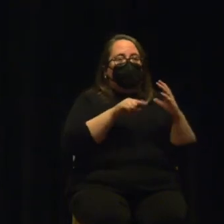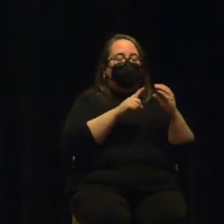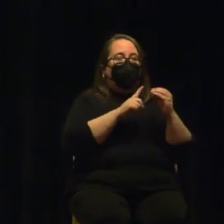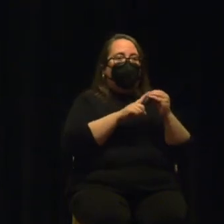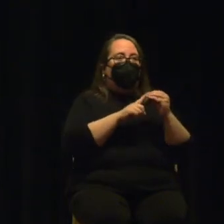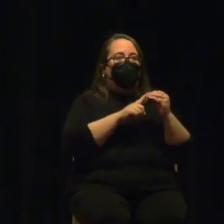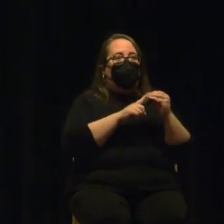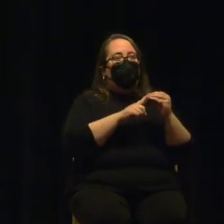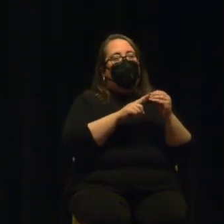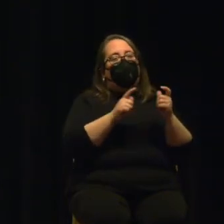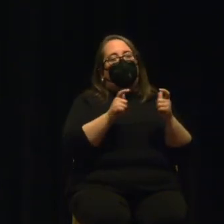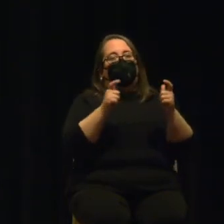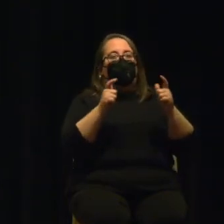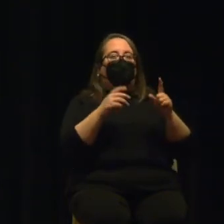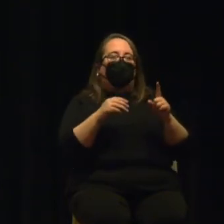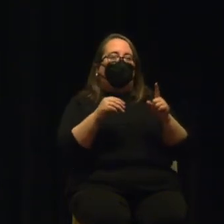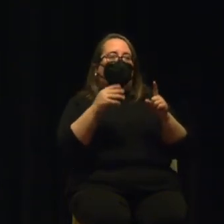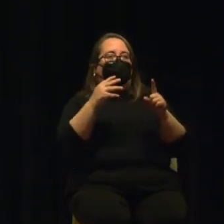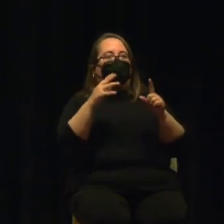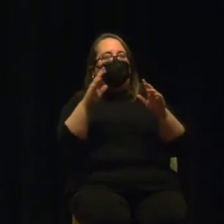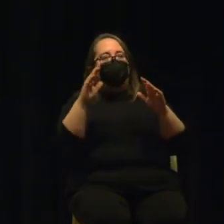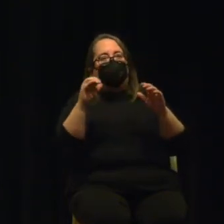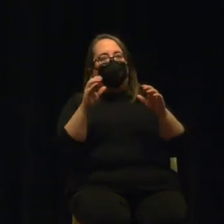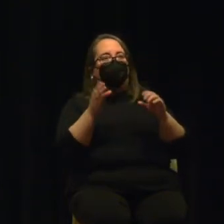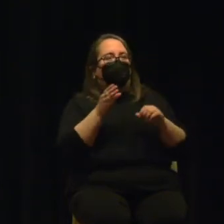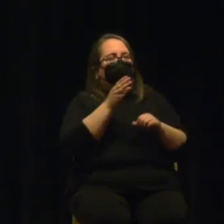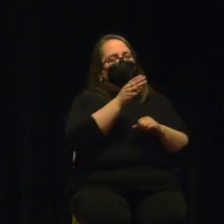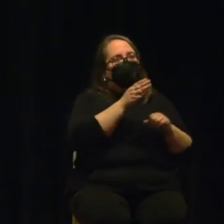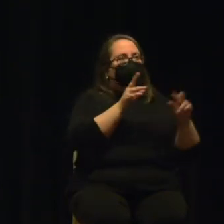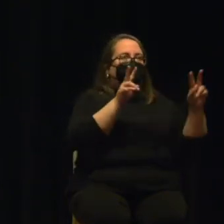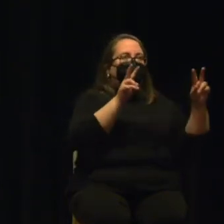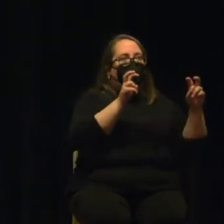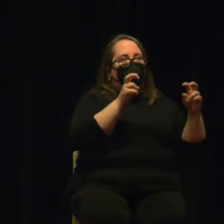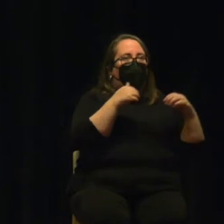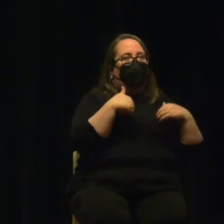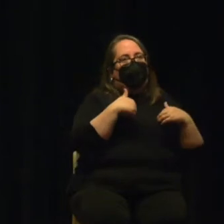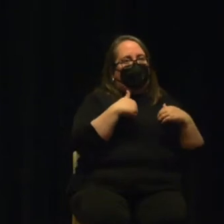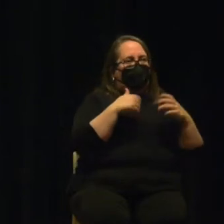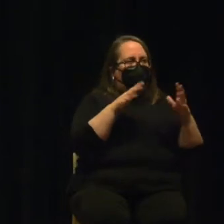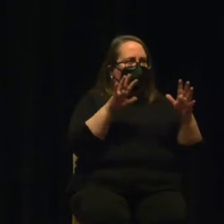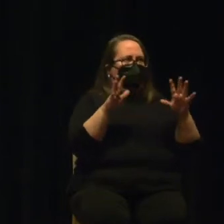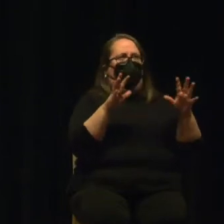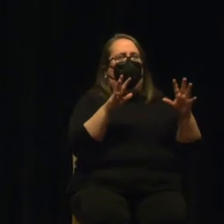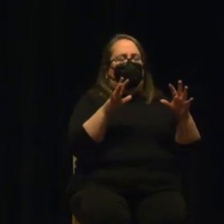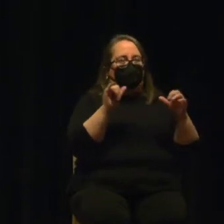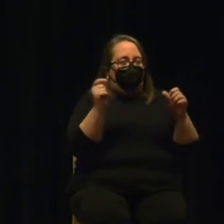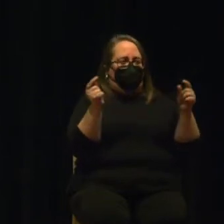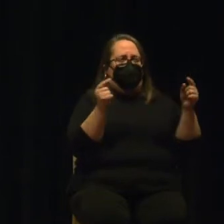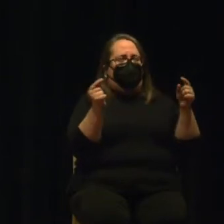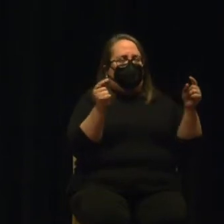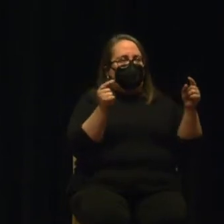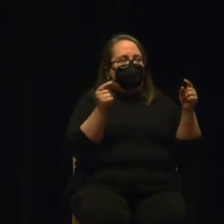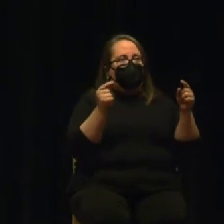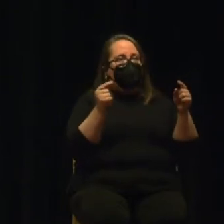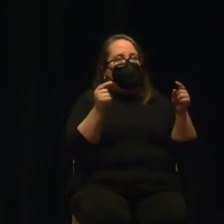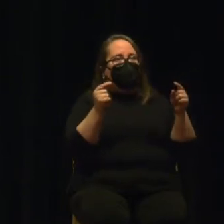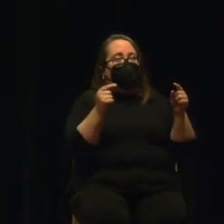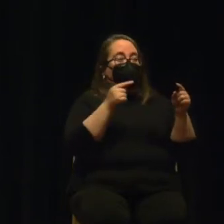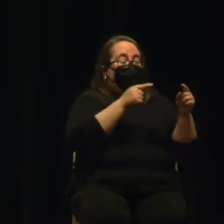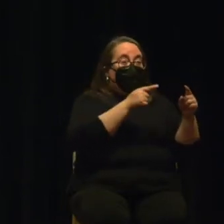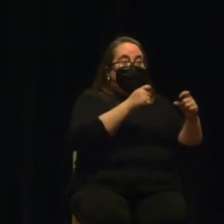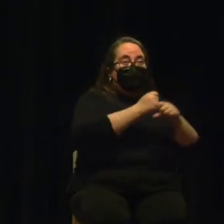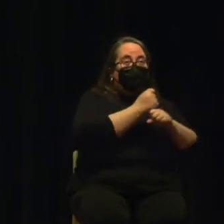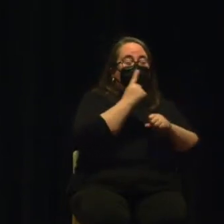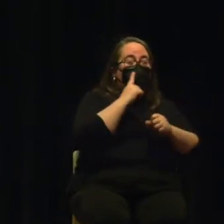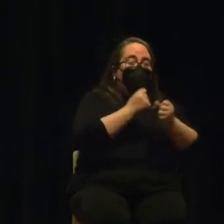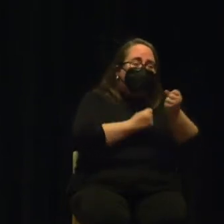the great white hope against like the animal, mm-hmm. you know what I mean? Mm-hmm. And that one person is fighting for an entire